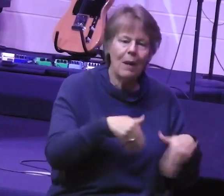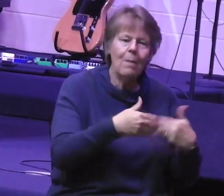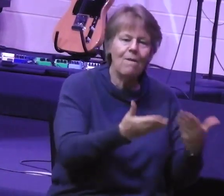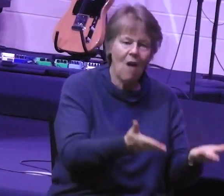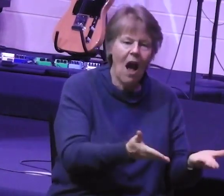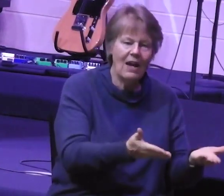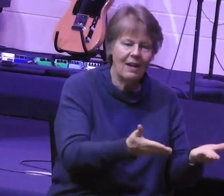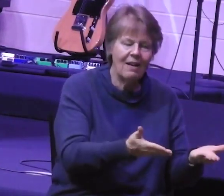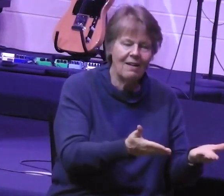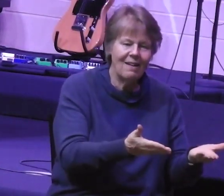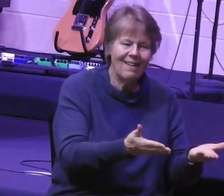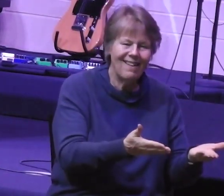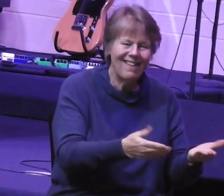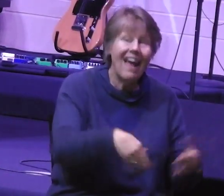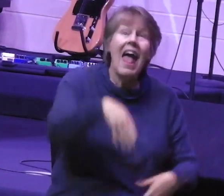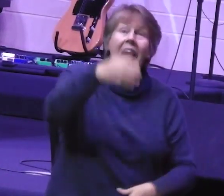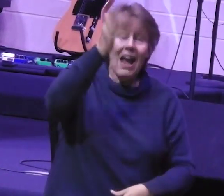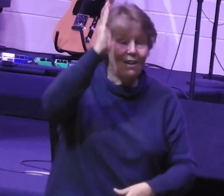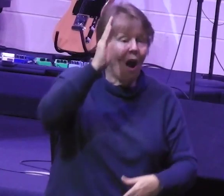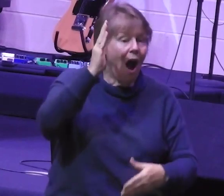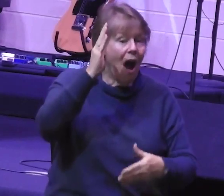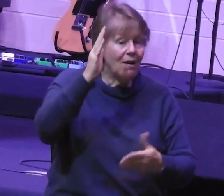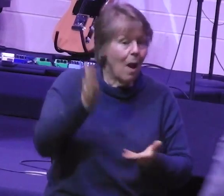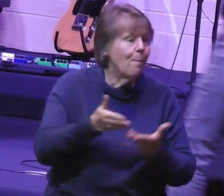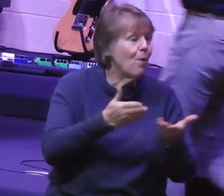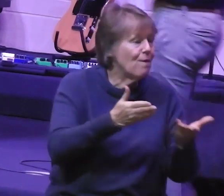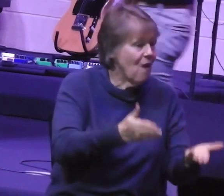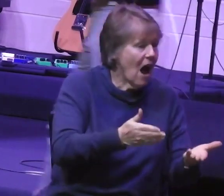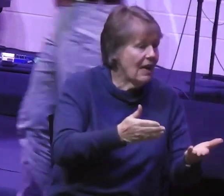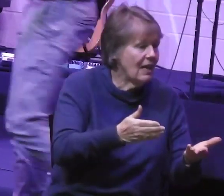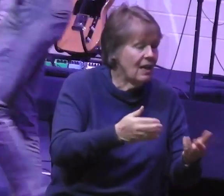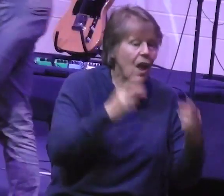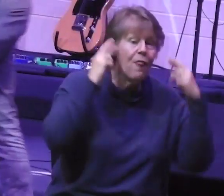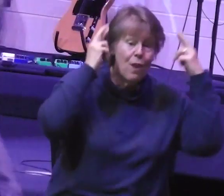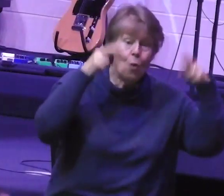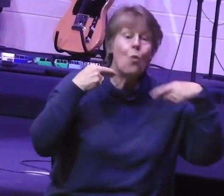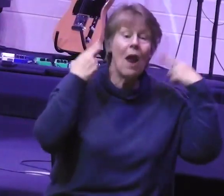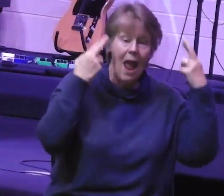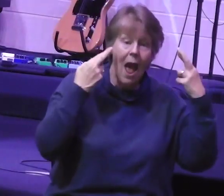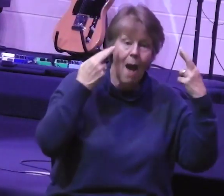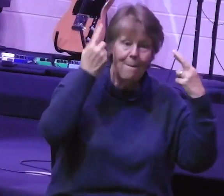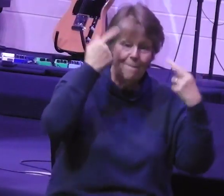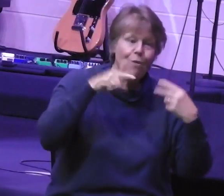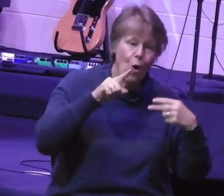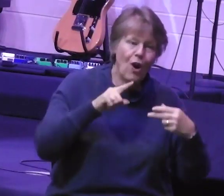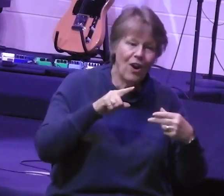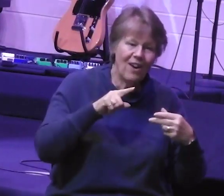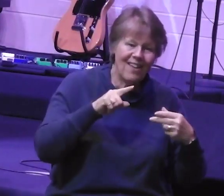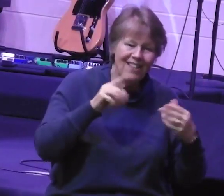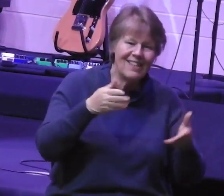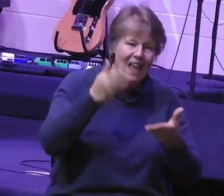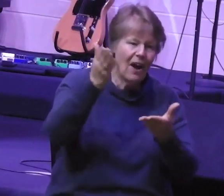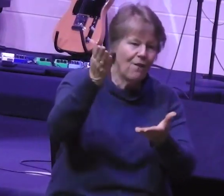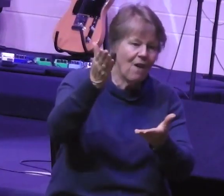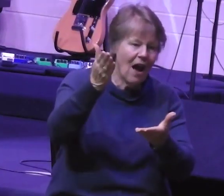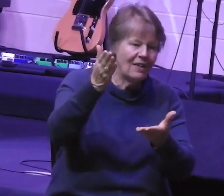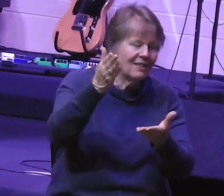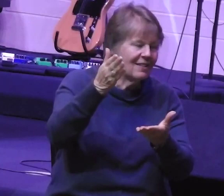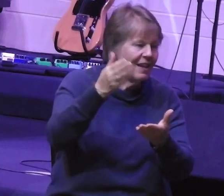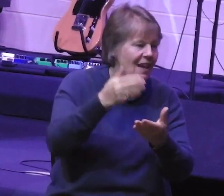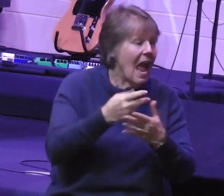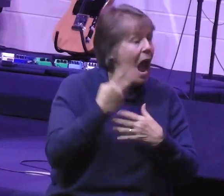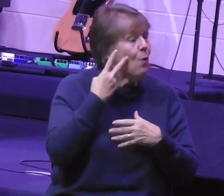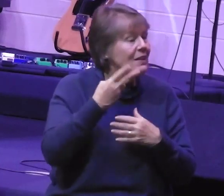when God provided the ram for him to sacrifice, is what we see at Mount Sinai. How God provides the law and